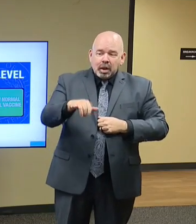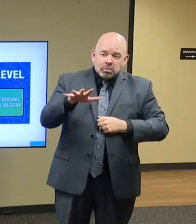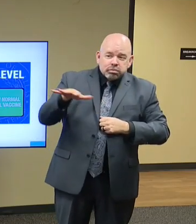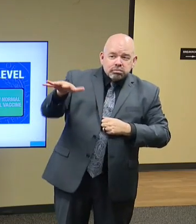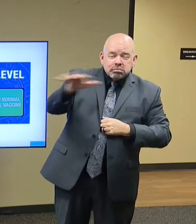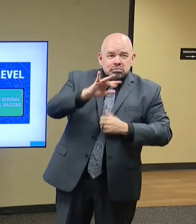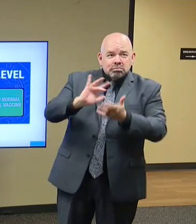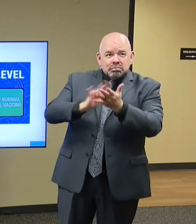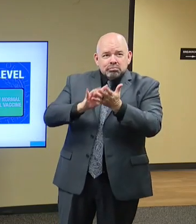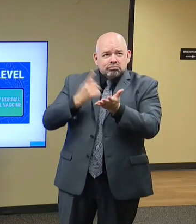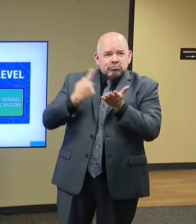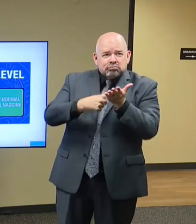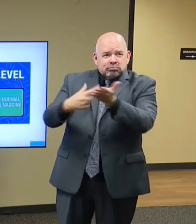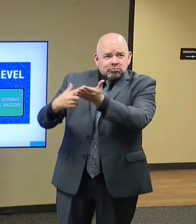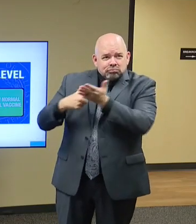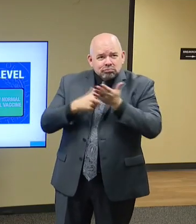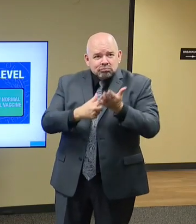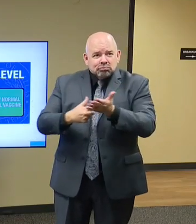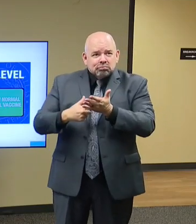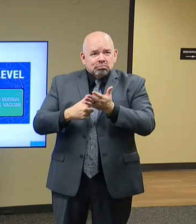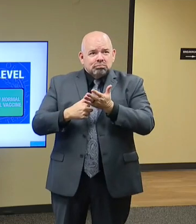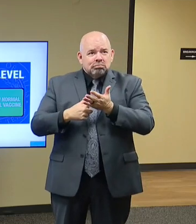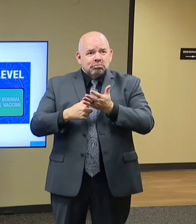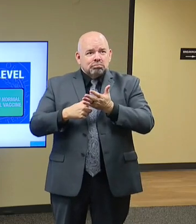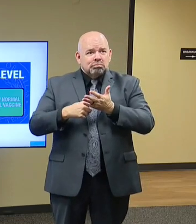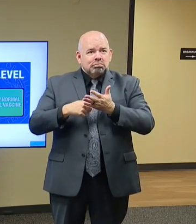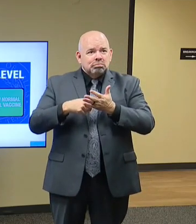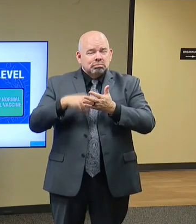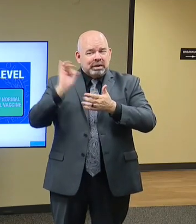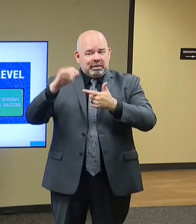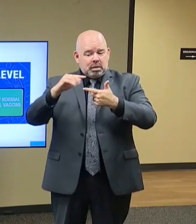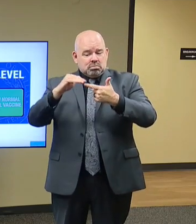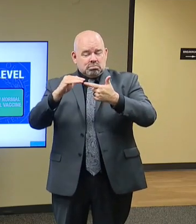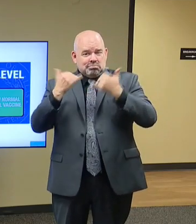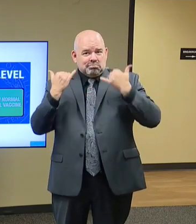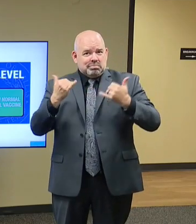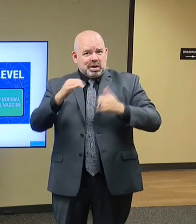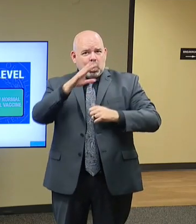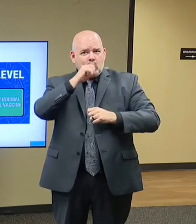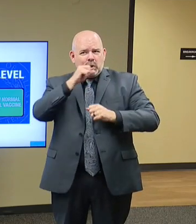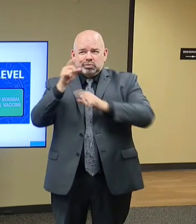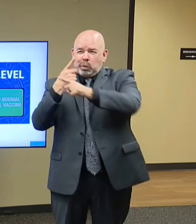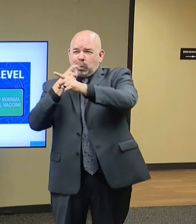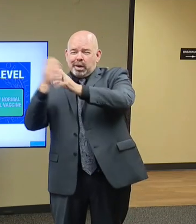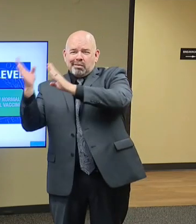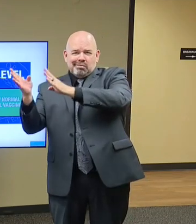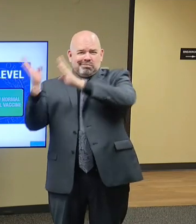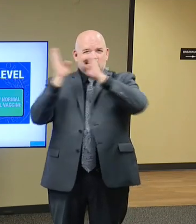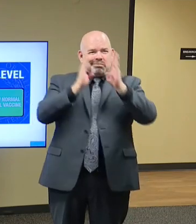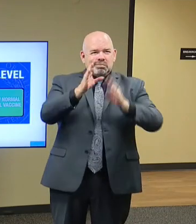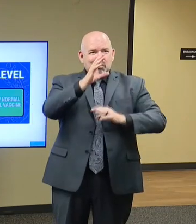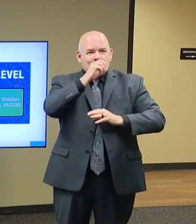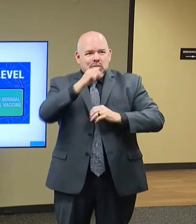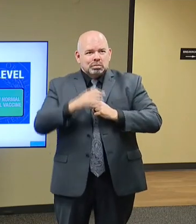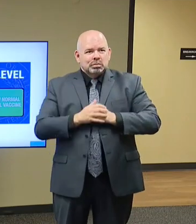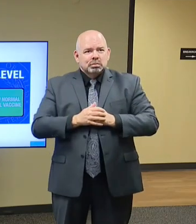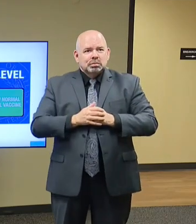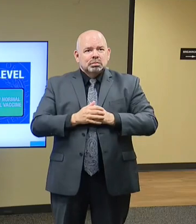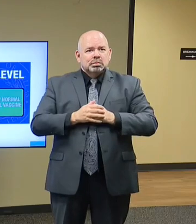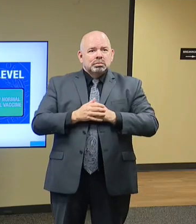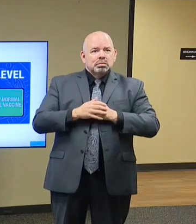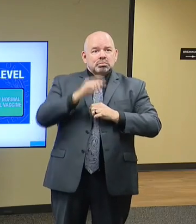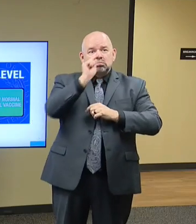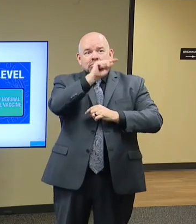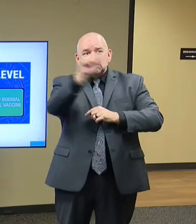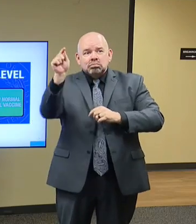orange, our schools can now prioritize and open in person for our younger